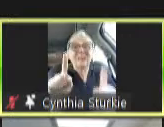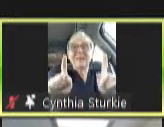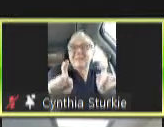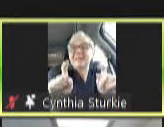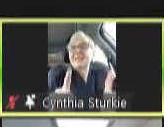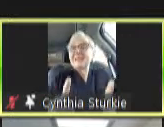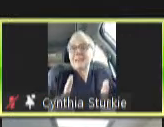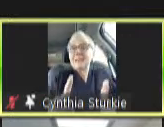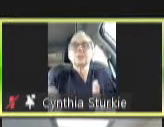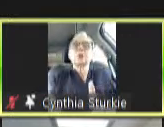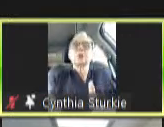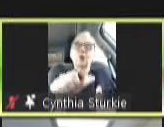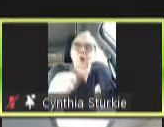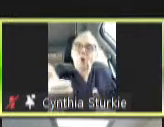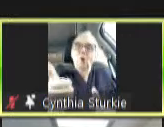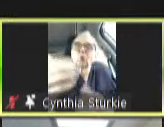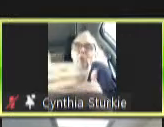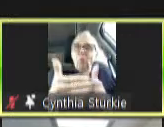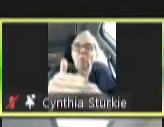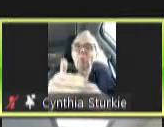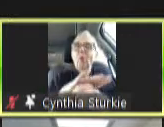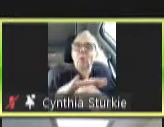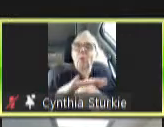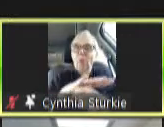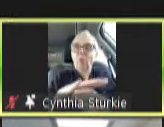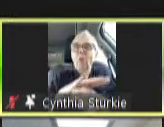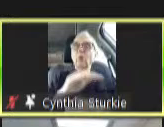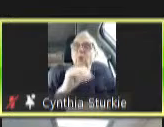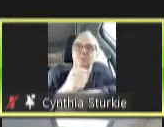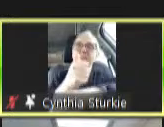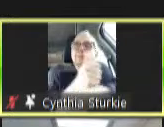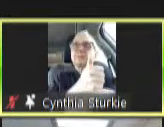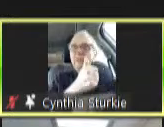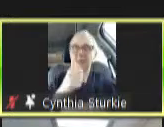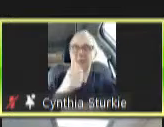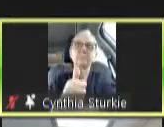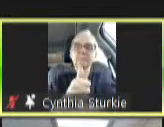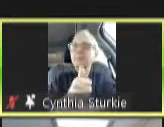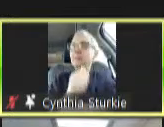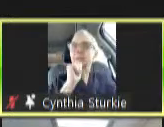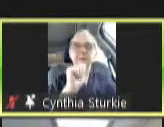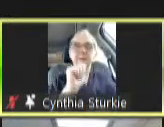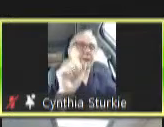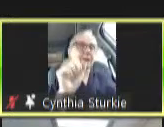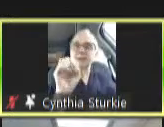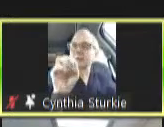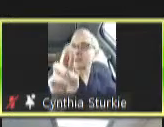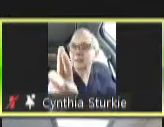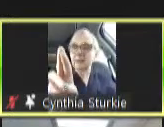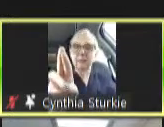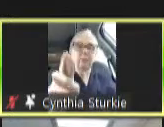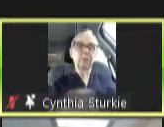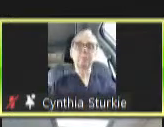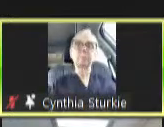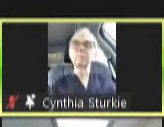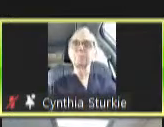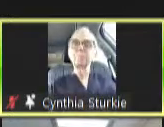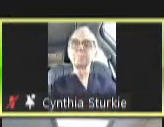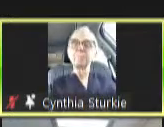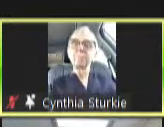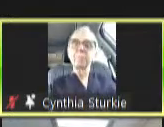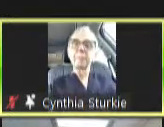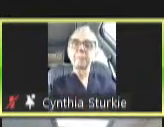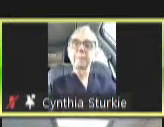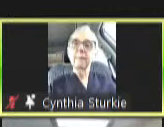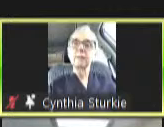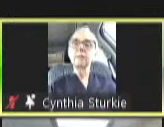there are alternate locations for that. And the emergency department is not a place that we want to see people presenting to get care. And